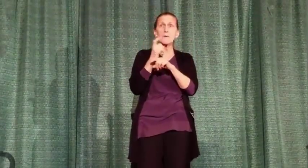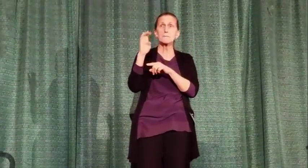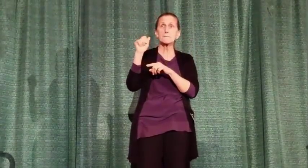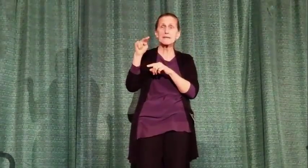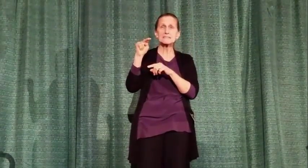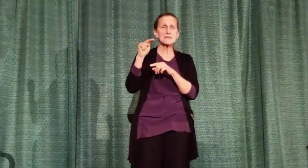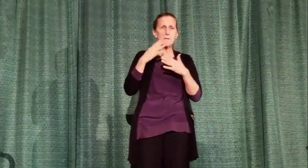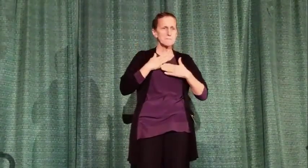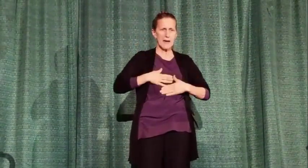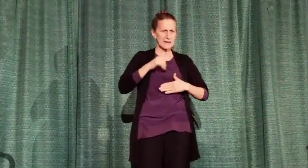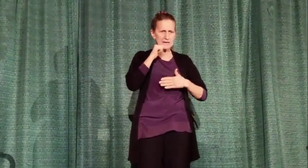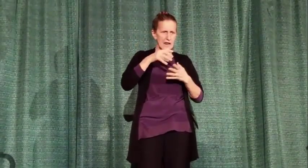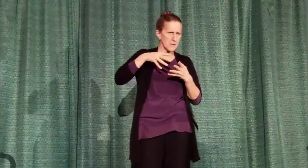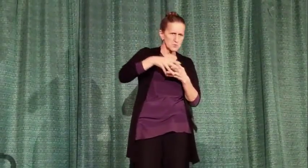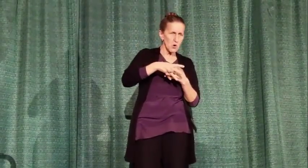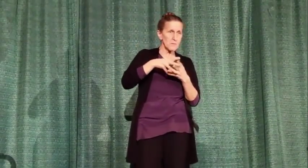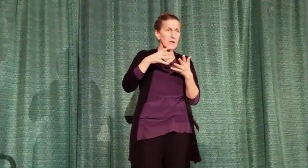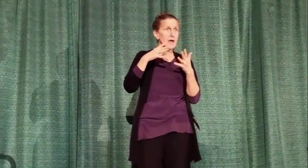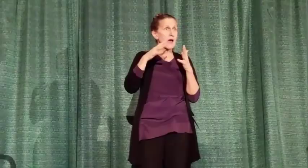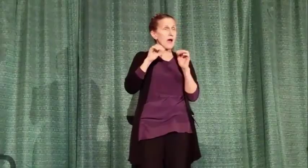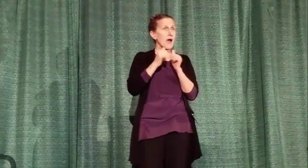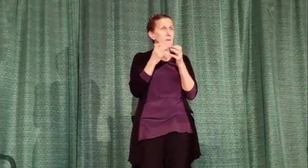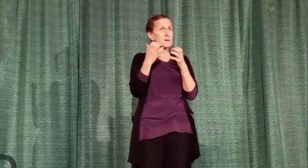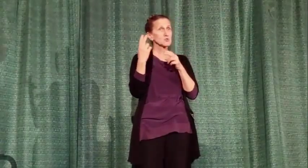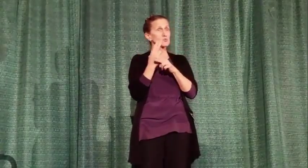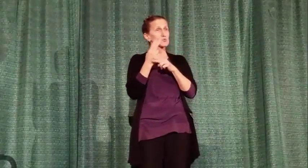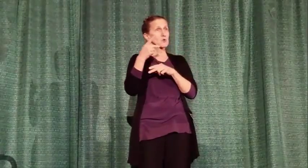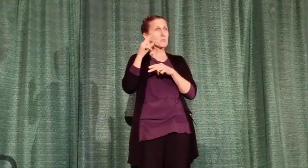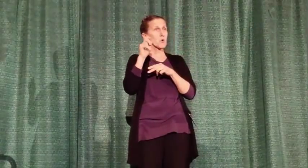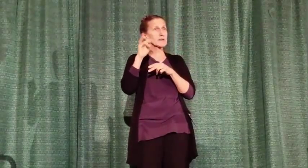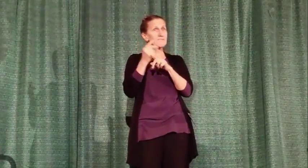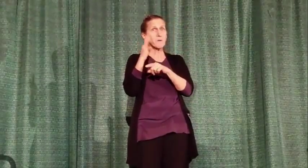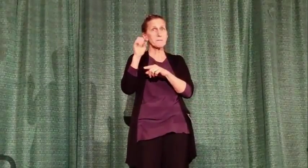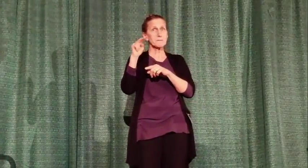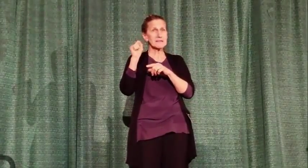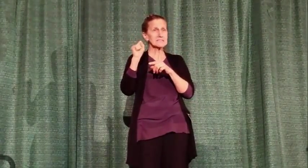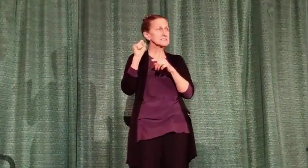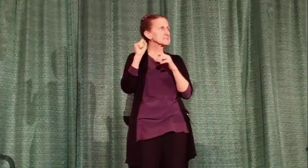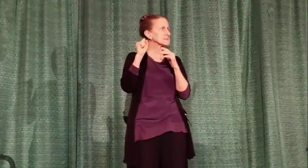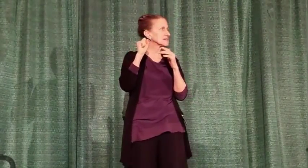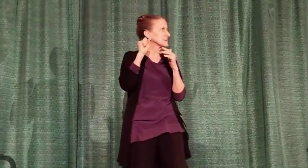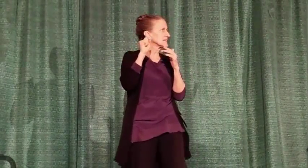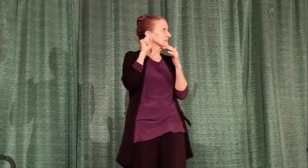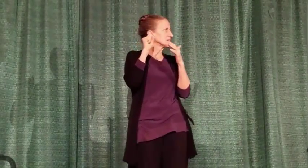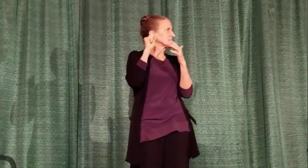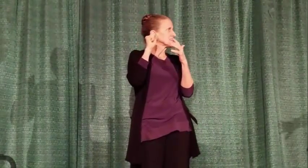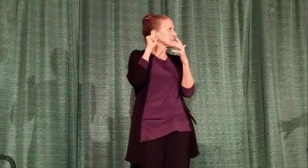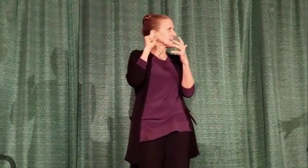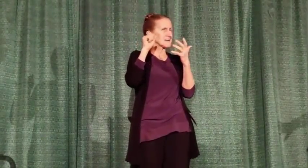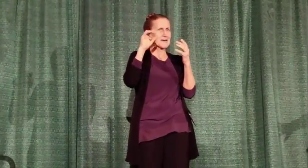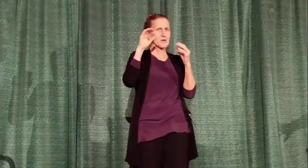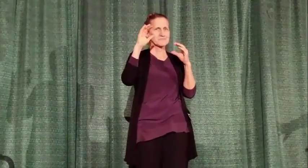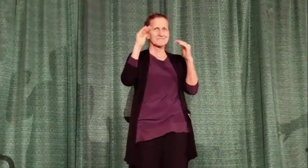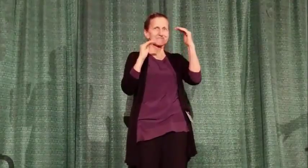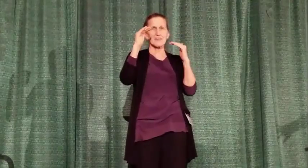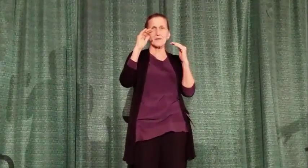not absorbable, making the utilizable amount of protein in beans even a higher percent of total calories because it's taken by the carbohydrate and throwing it away